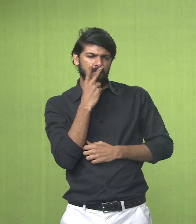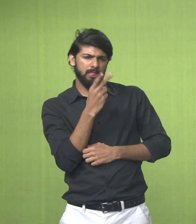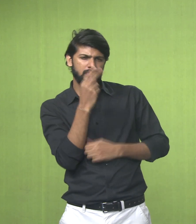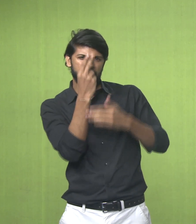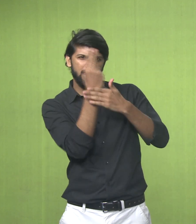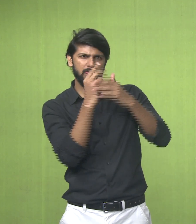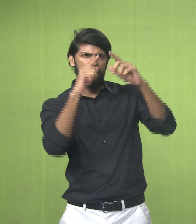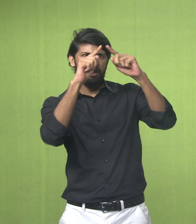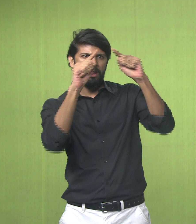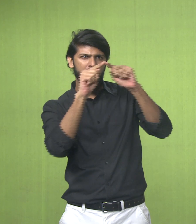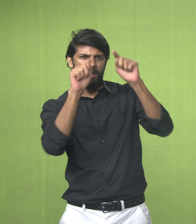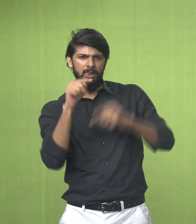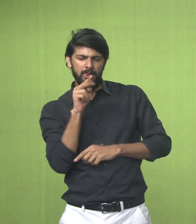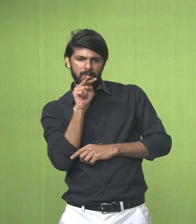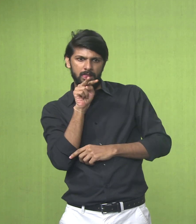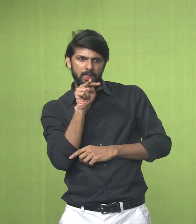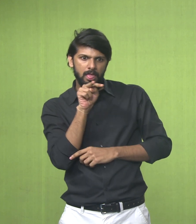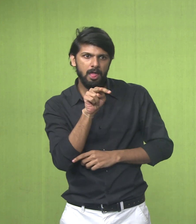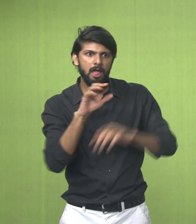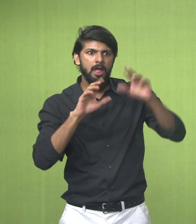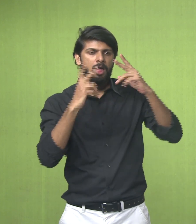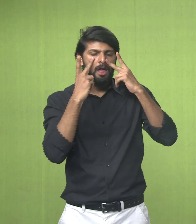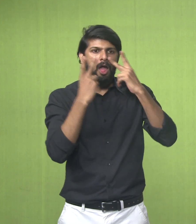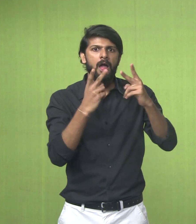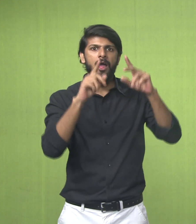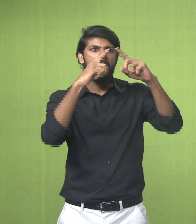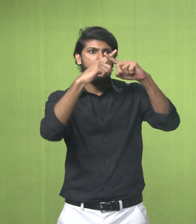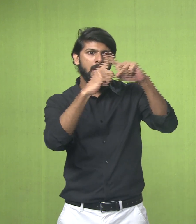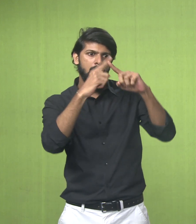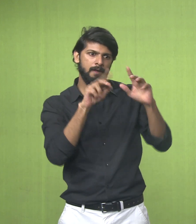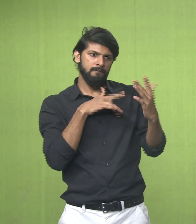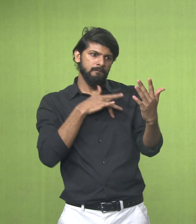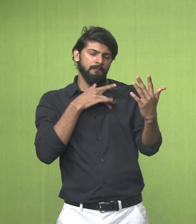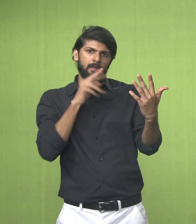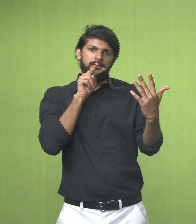the extra space is filled with eye-catching geometric forms.